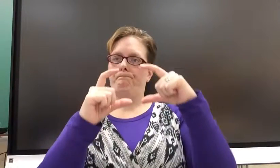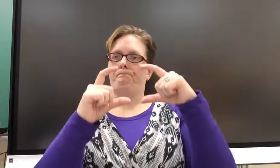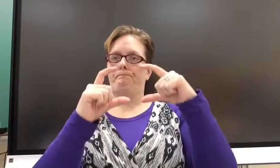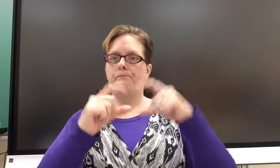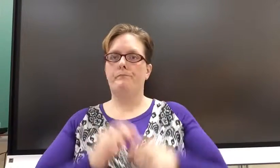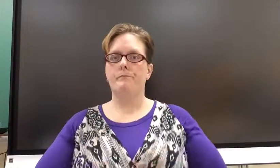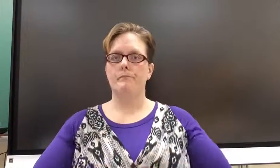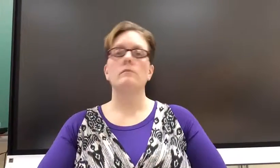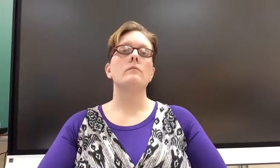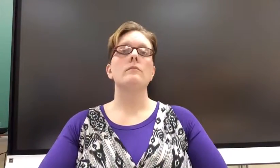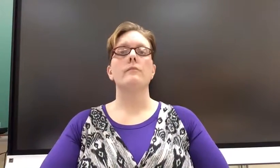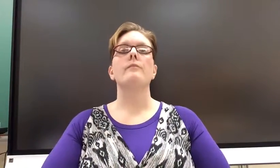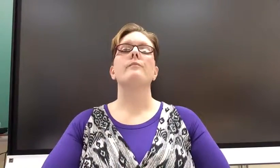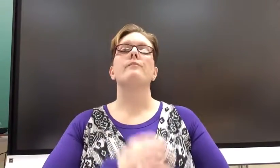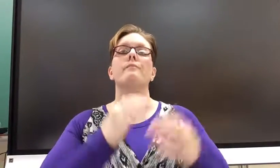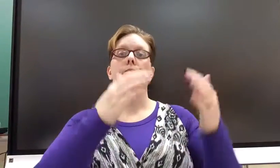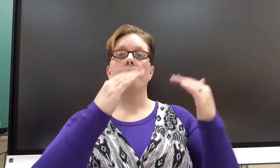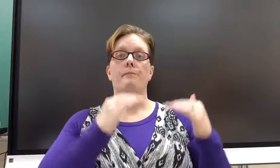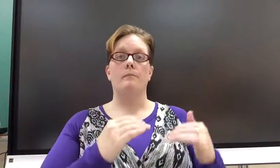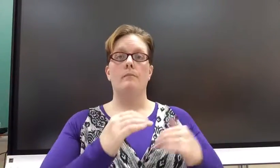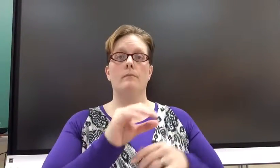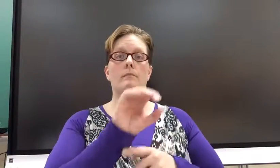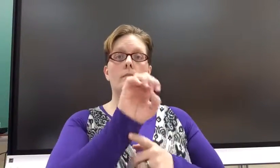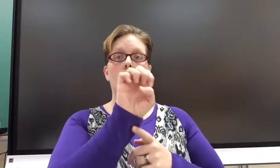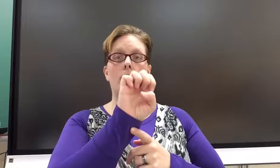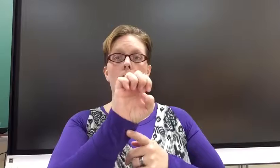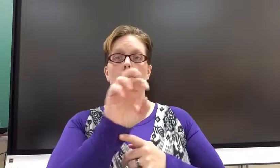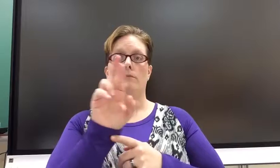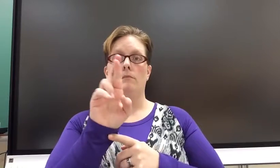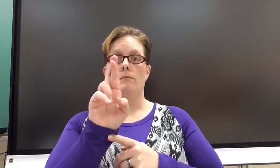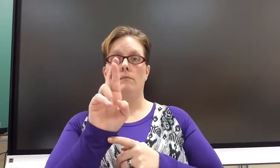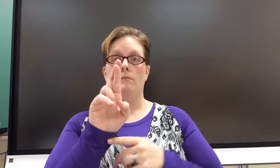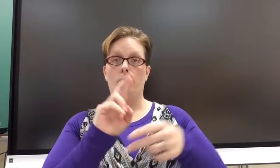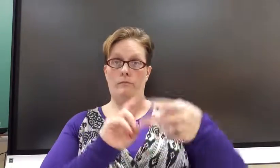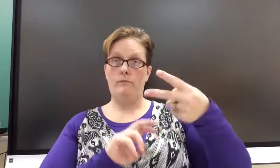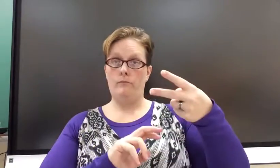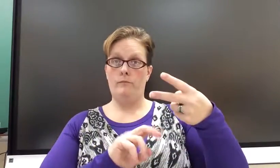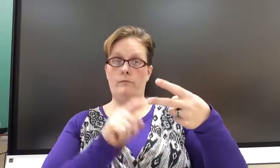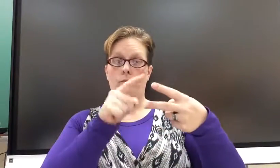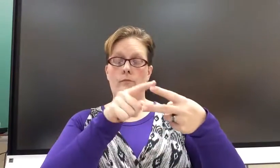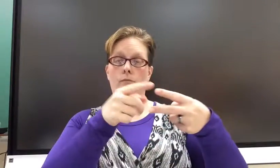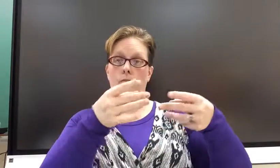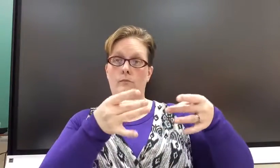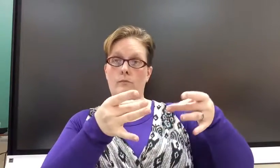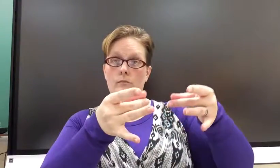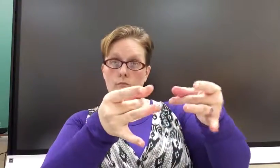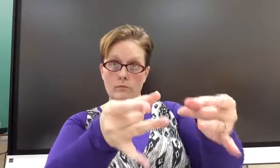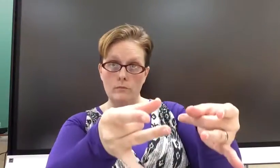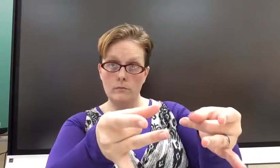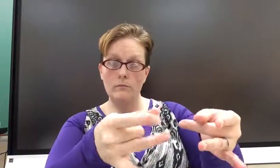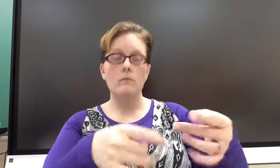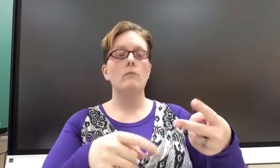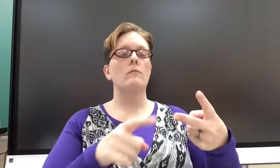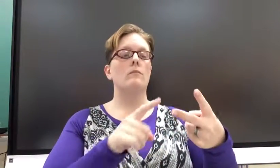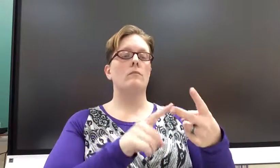or the organelles, live in that cytoplasm and helps it to keep its shape. Now there's two different kinds